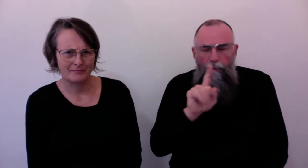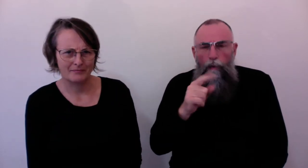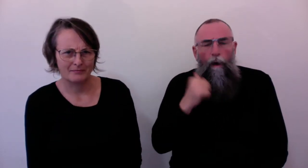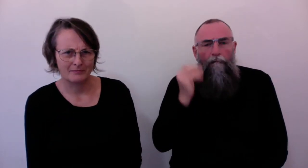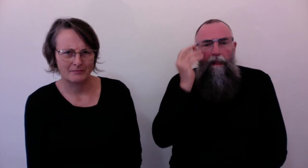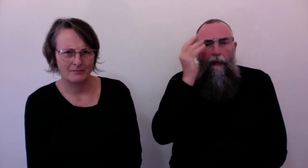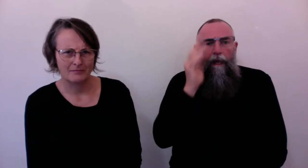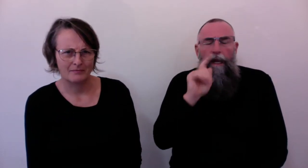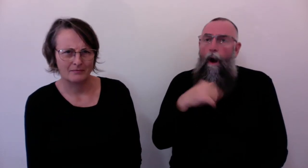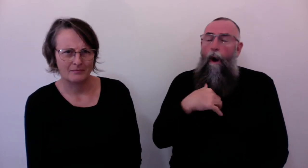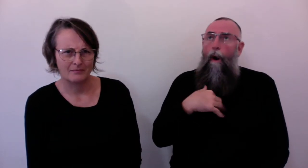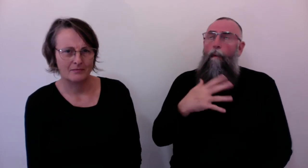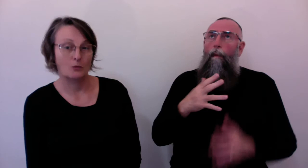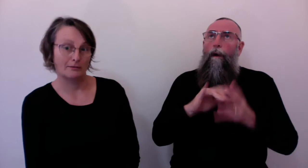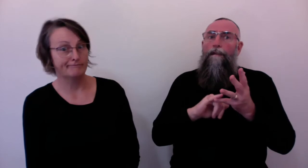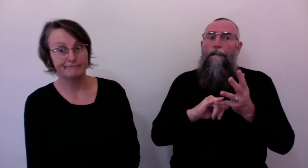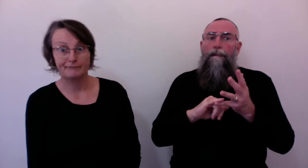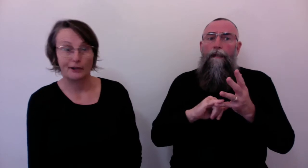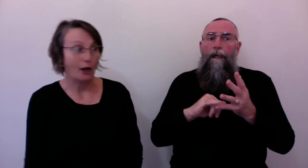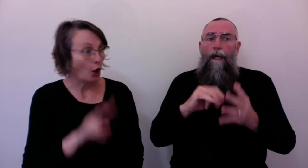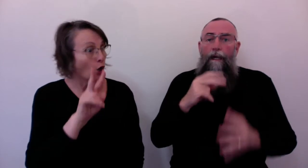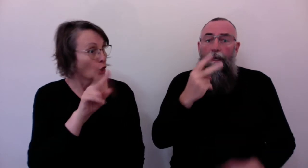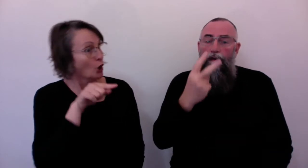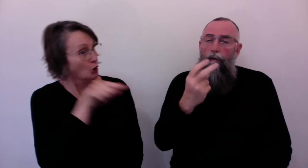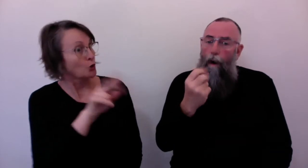I mean, 18. you look like you're 18. So was it last month? 2018.